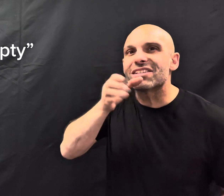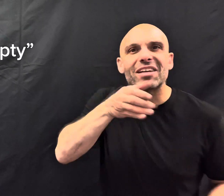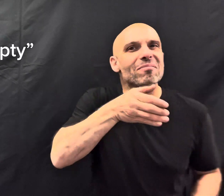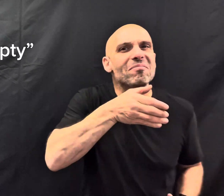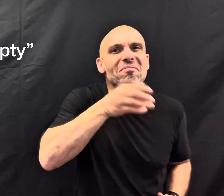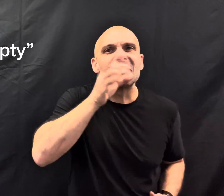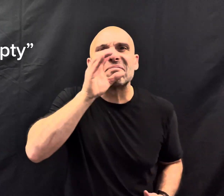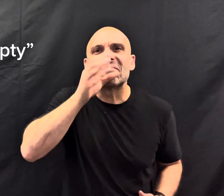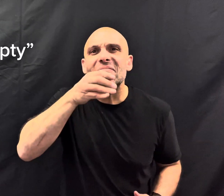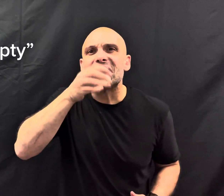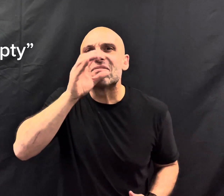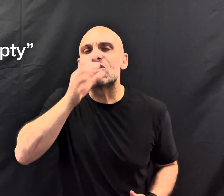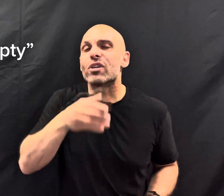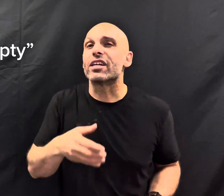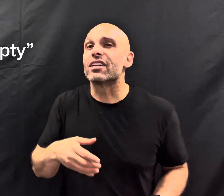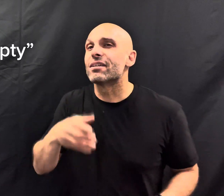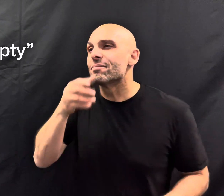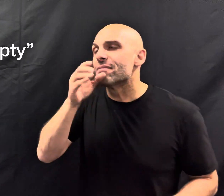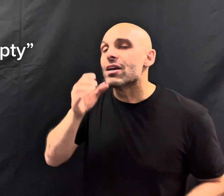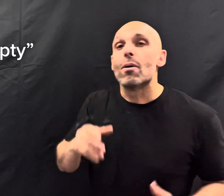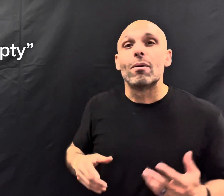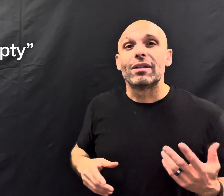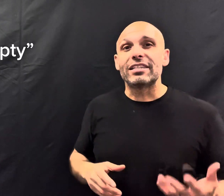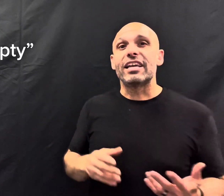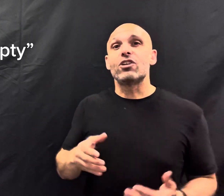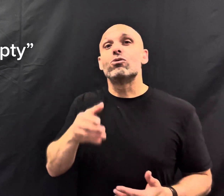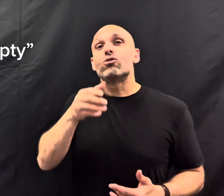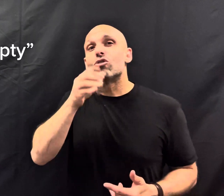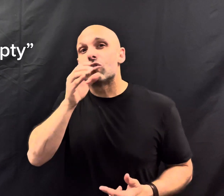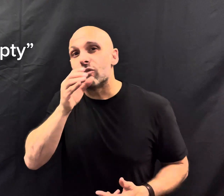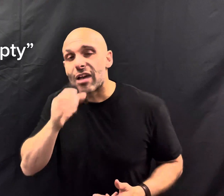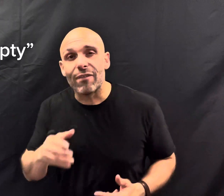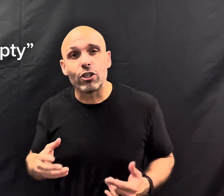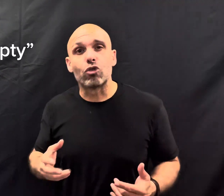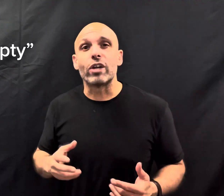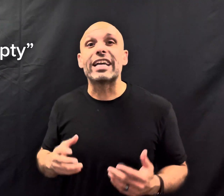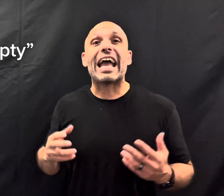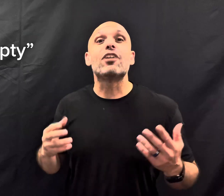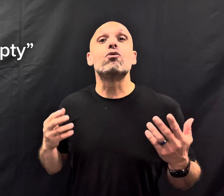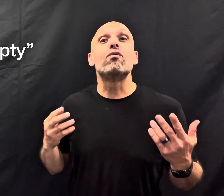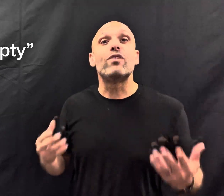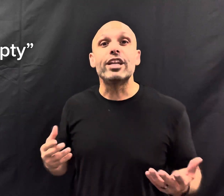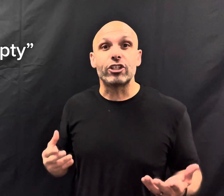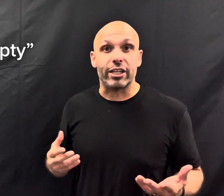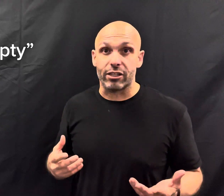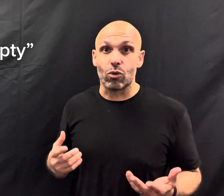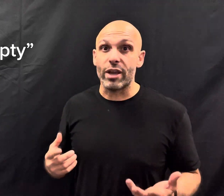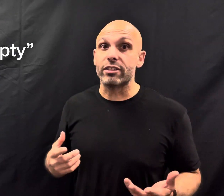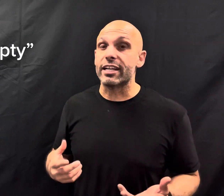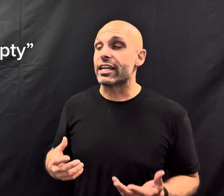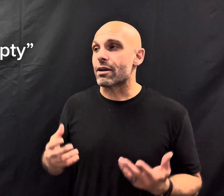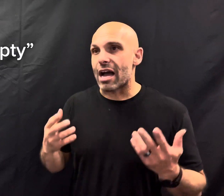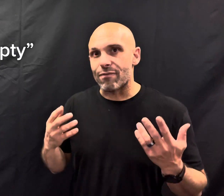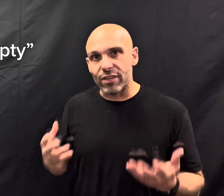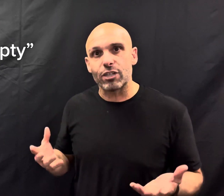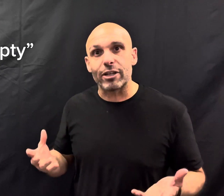it. Drink. Let's say you have your drink and you finished it. The way you sign, like, I finished my drink, or